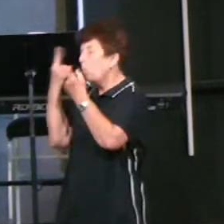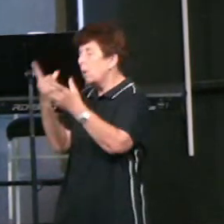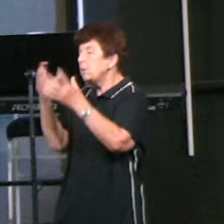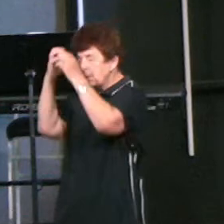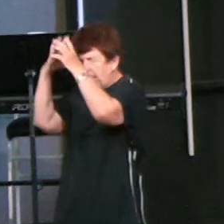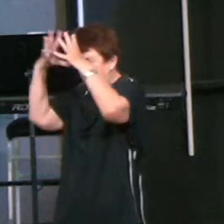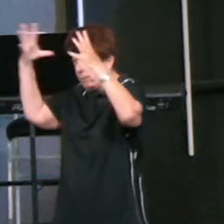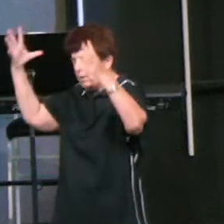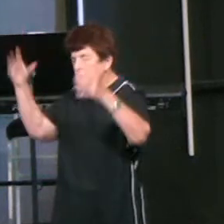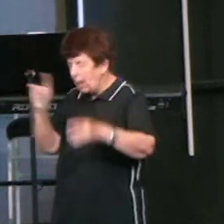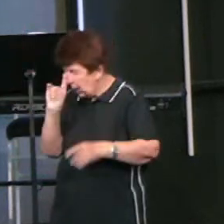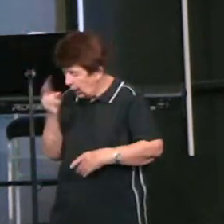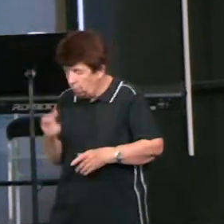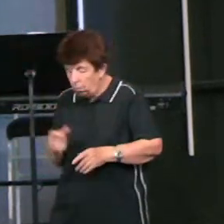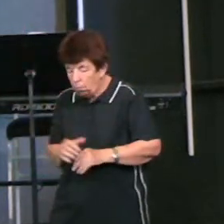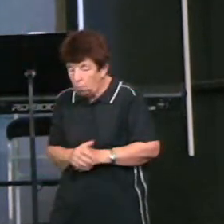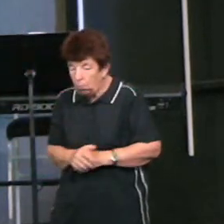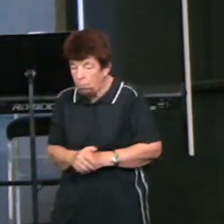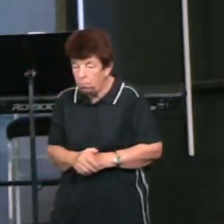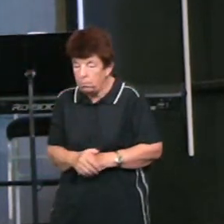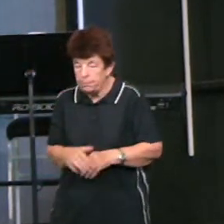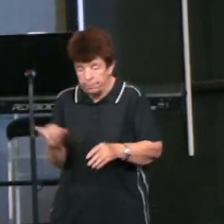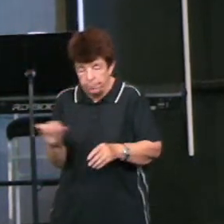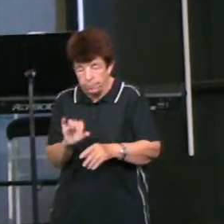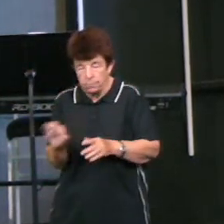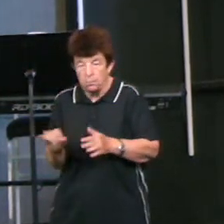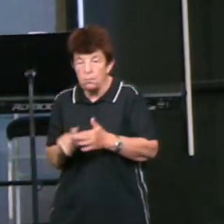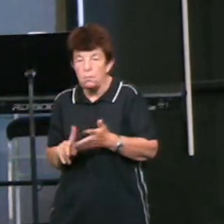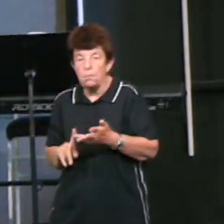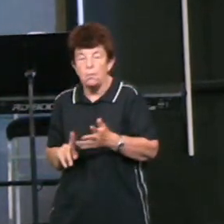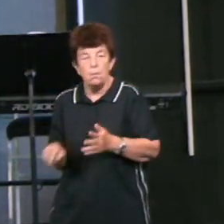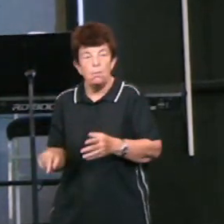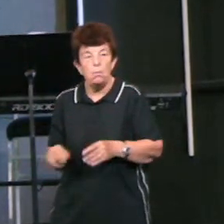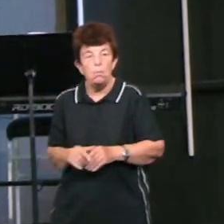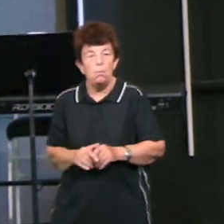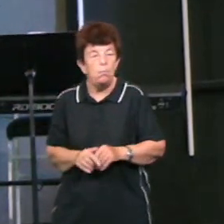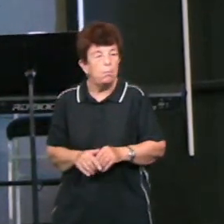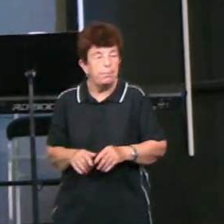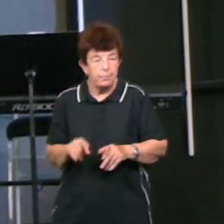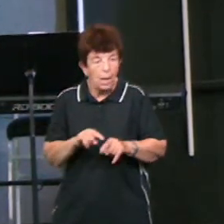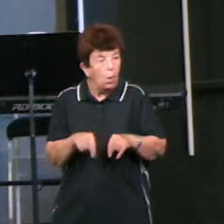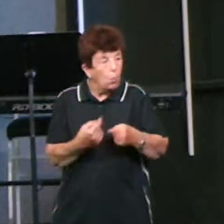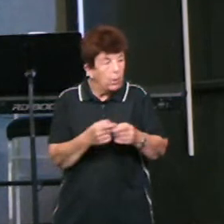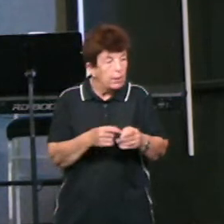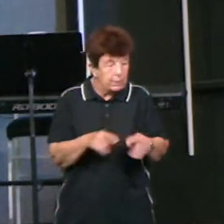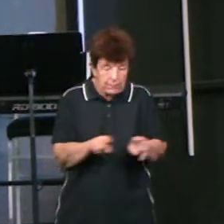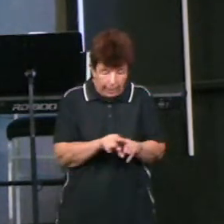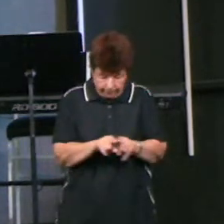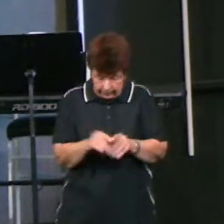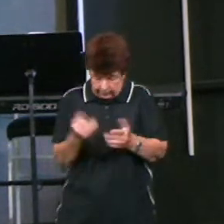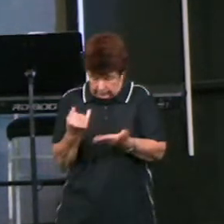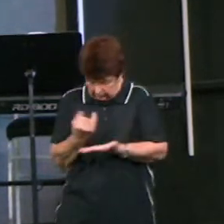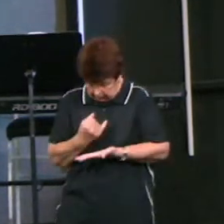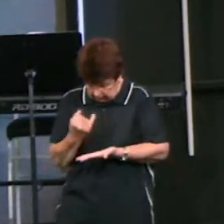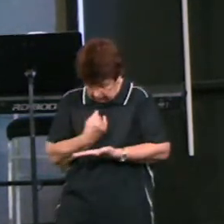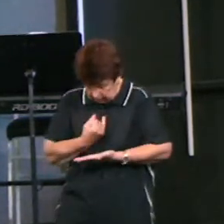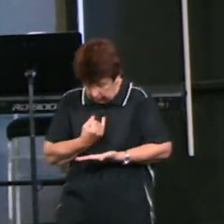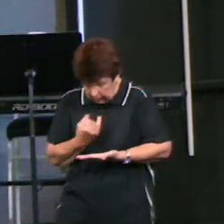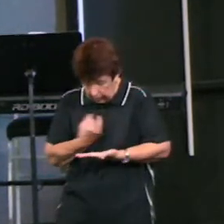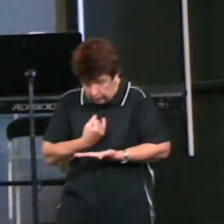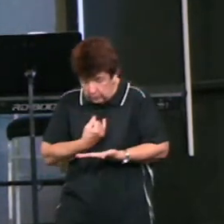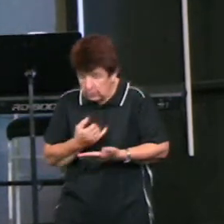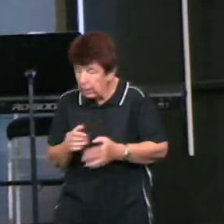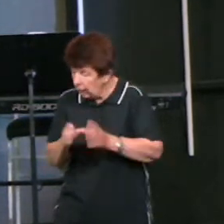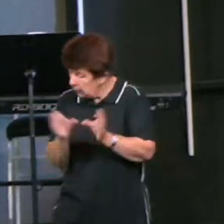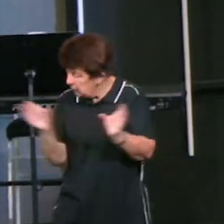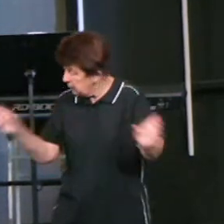that he cannot be doing this. And church, for us today, are we guilty of separating as Christians and